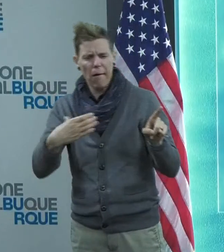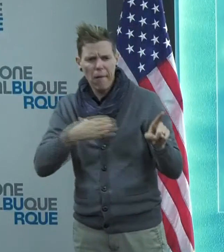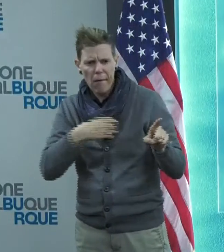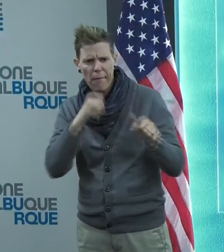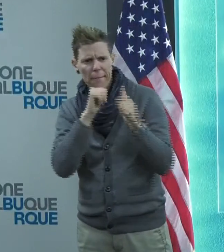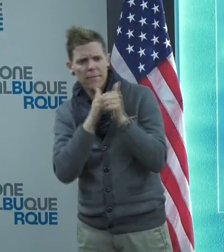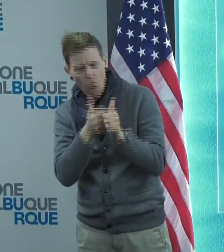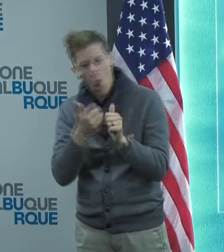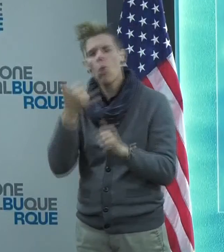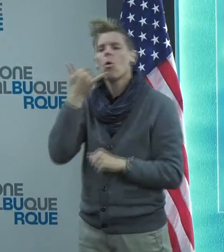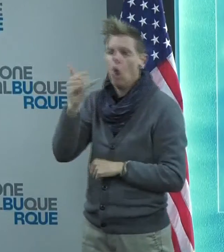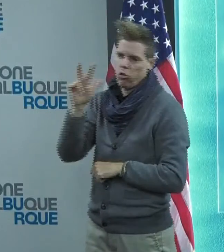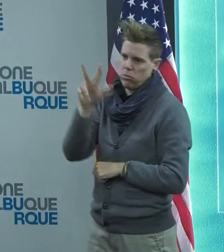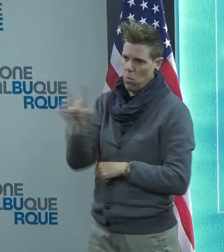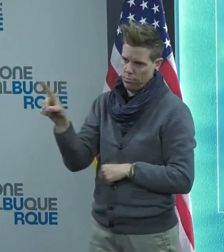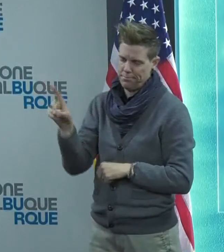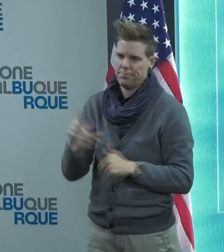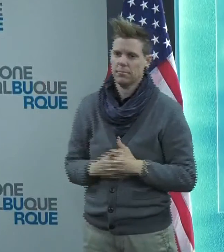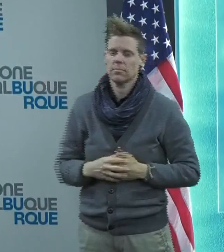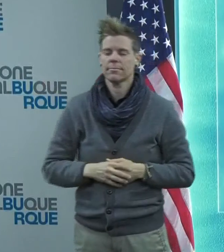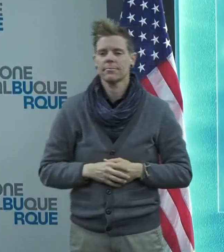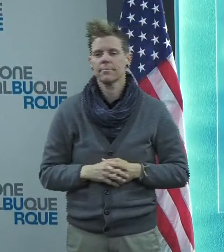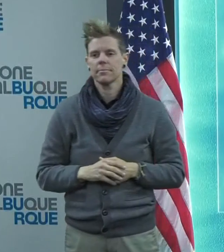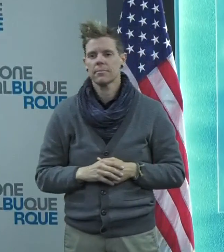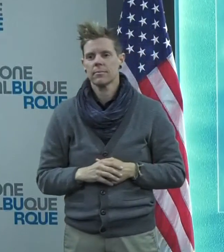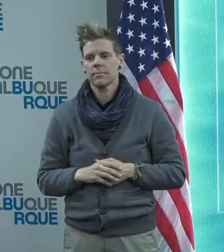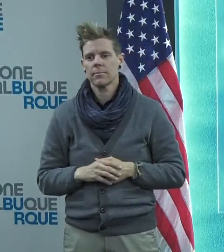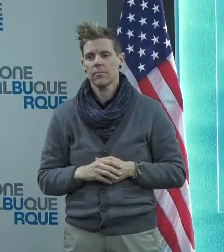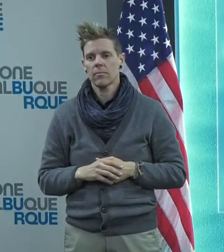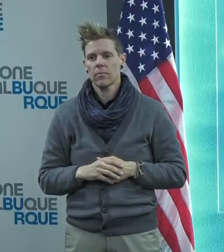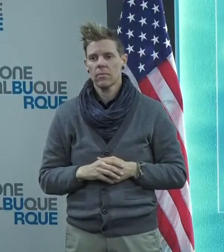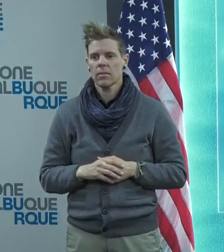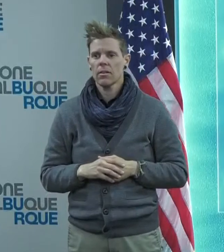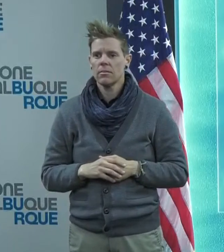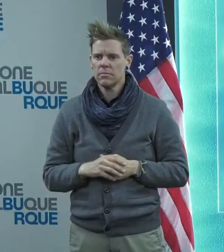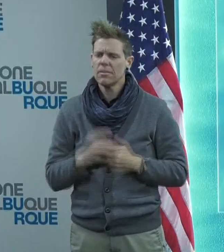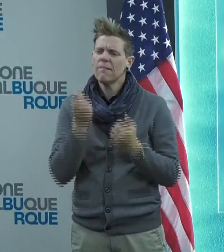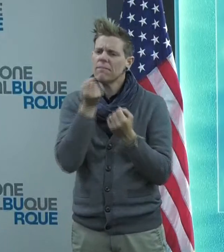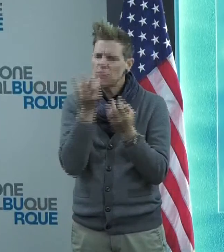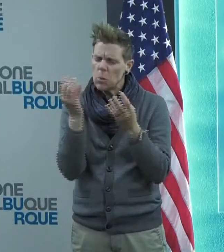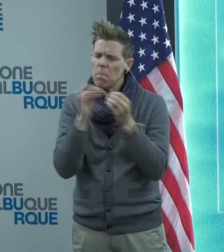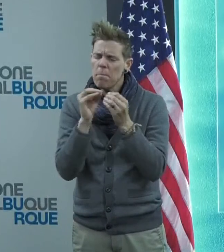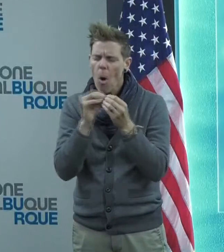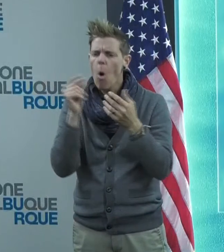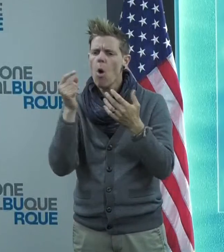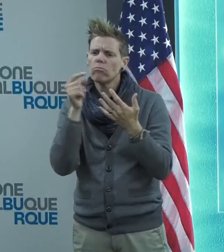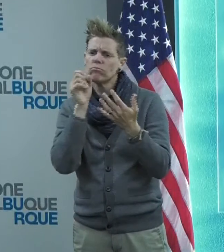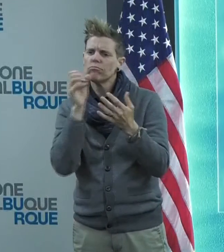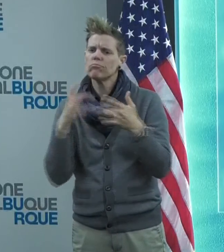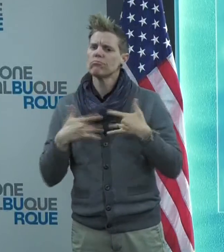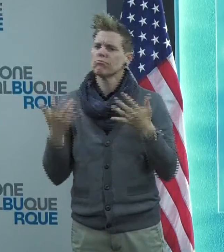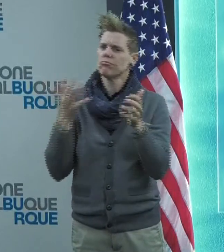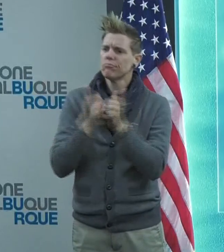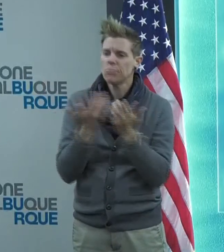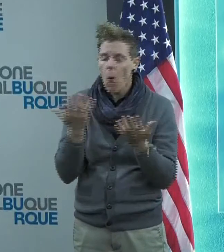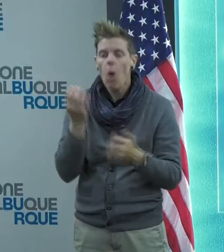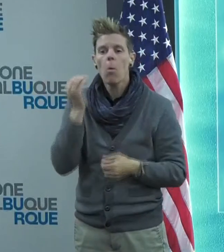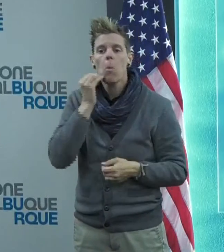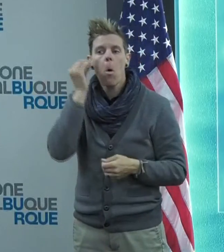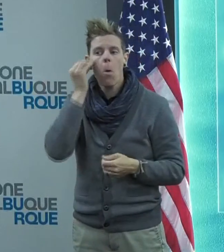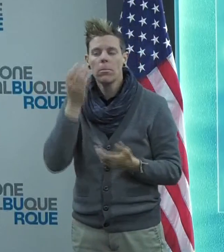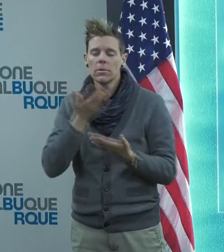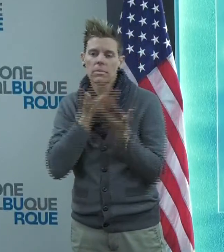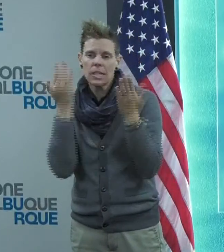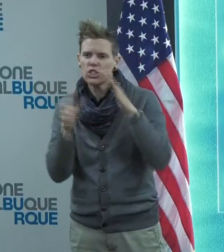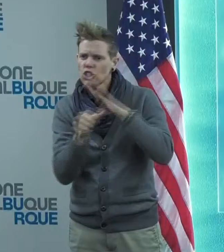of violations if needed. A couple of other updates, a little bit on our homeless shelter. If you didn't